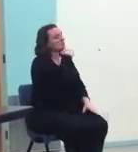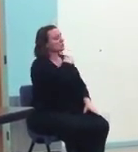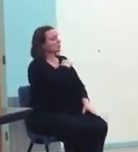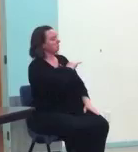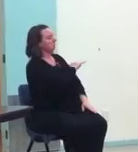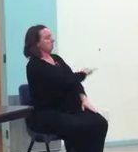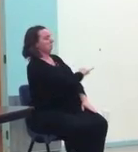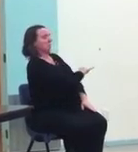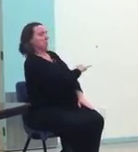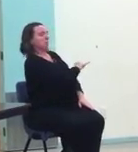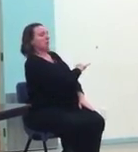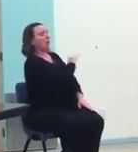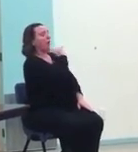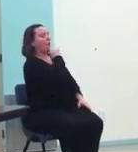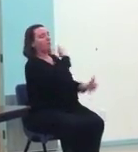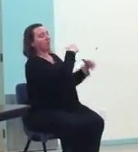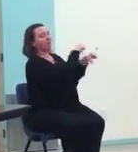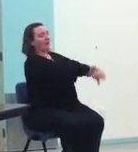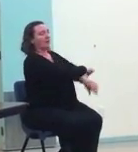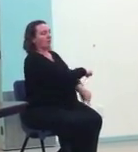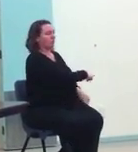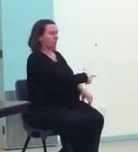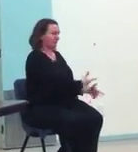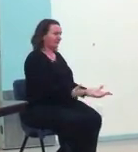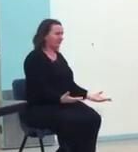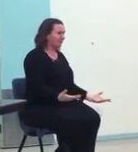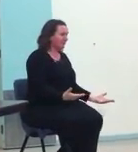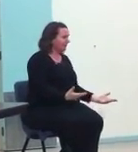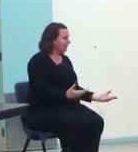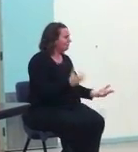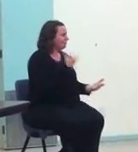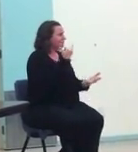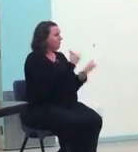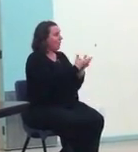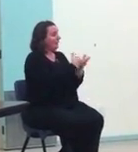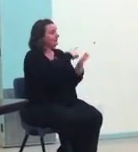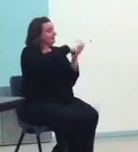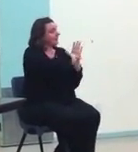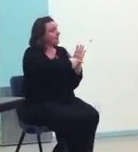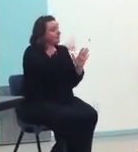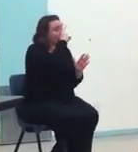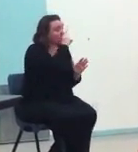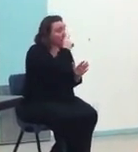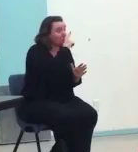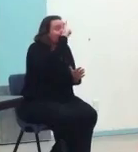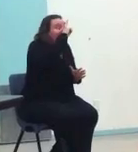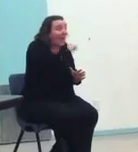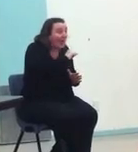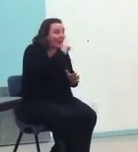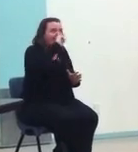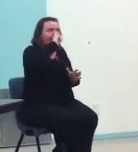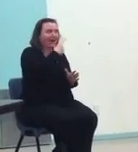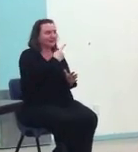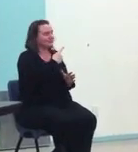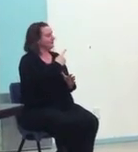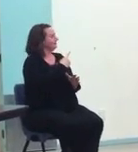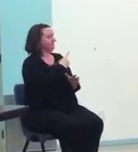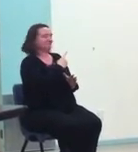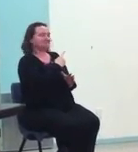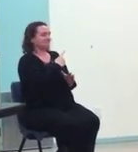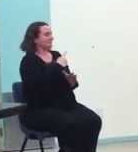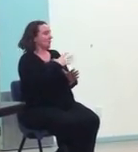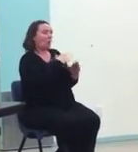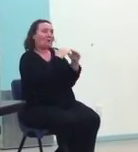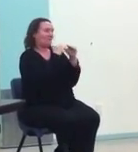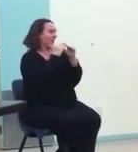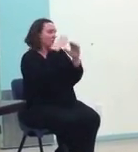often made by able-bodied people about what disabled people can or can't do. When I was standing